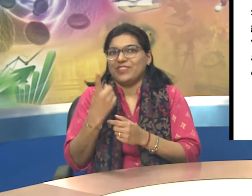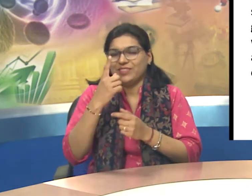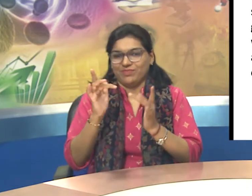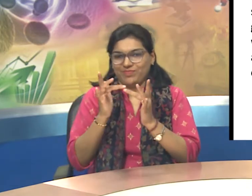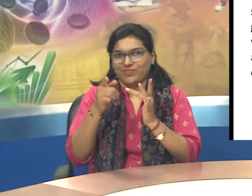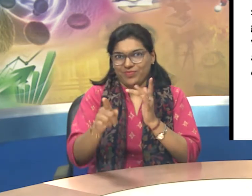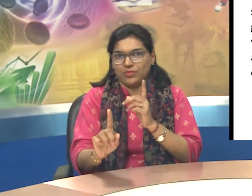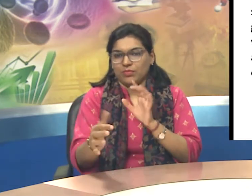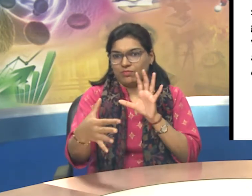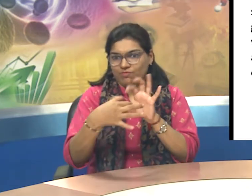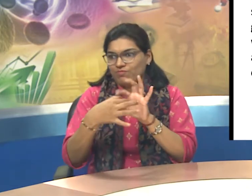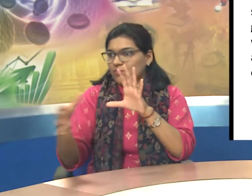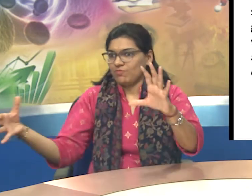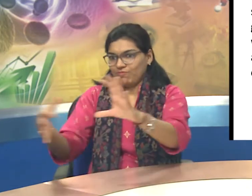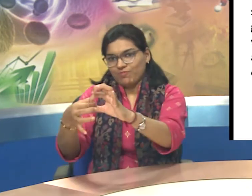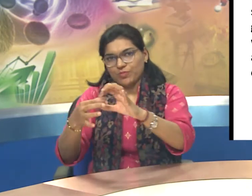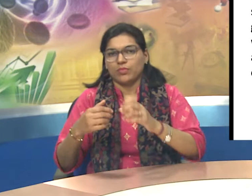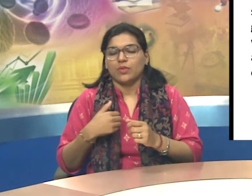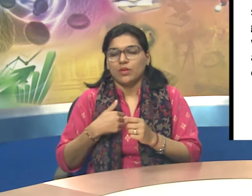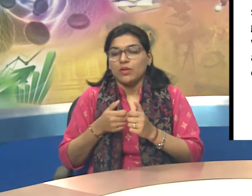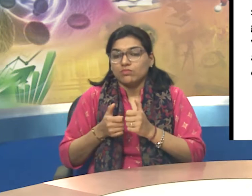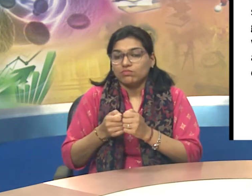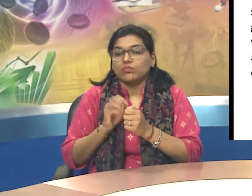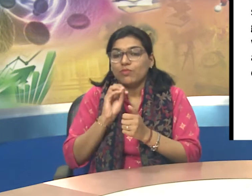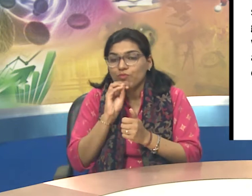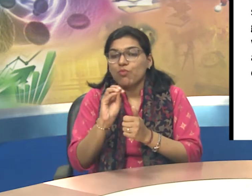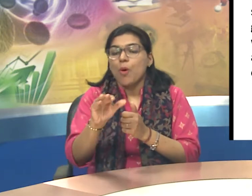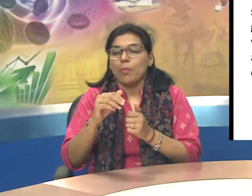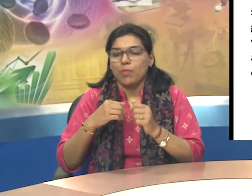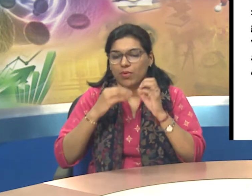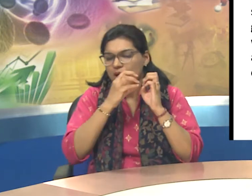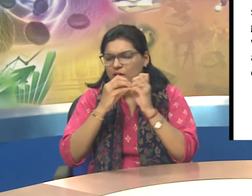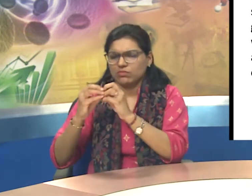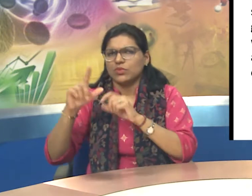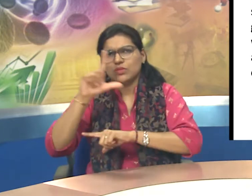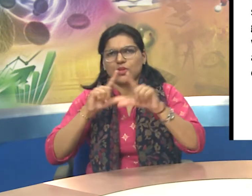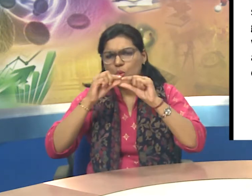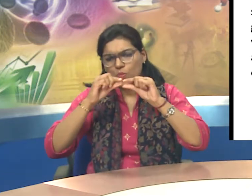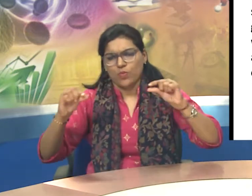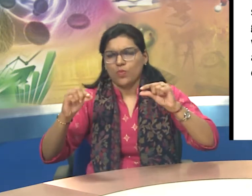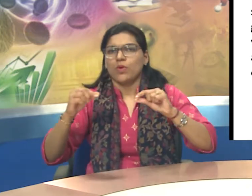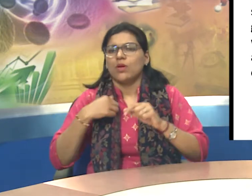receiver or getting the feedback from the